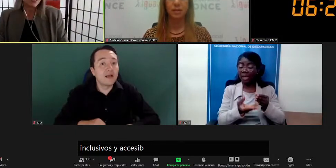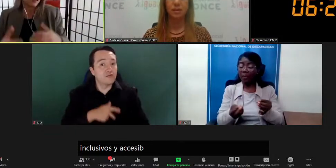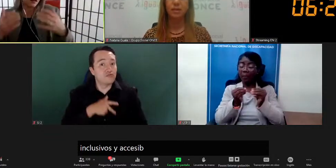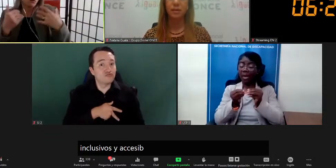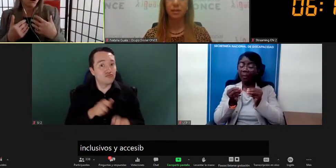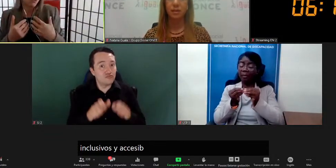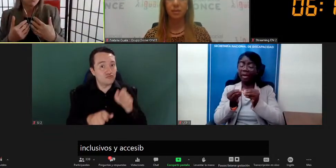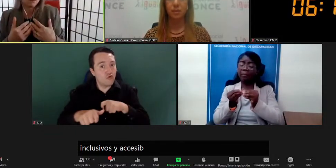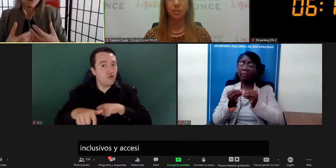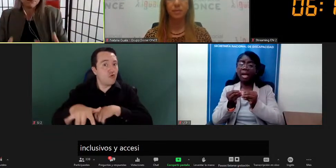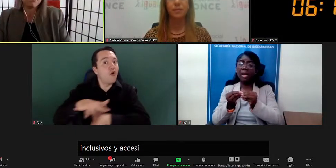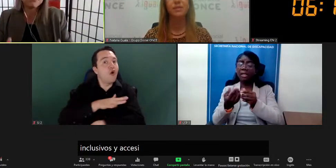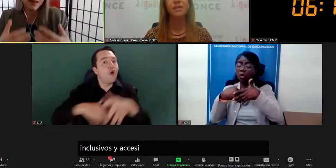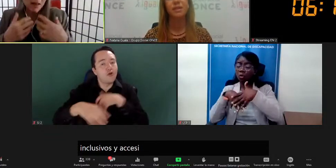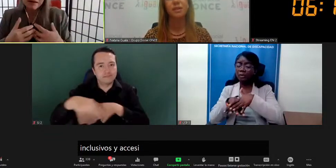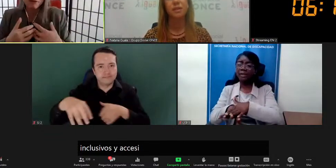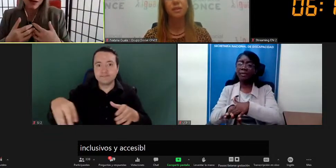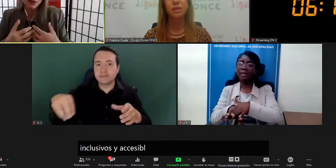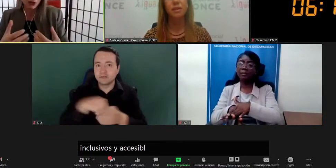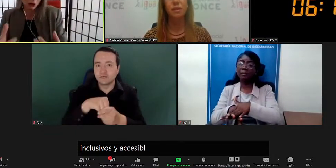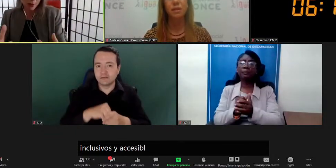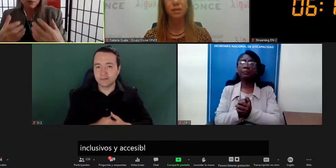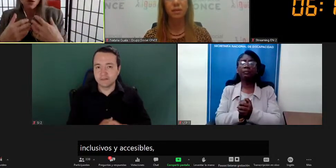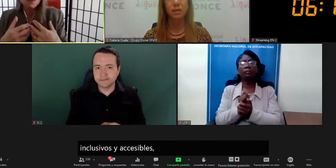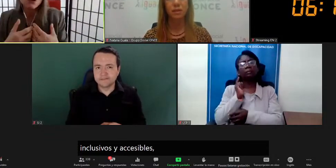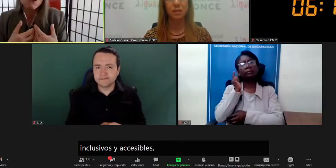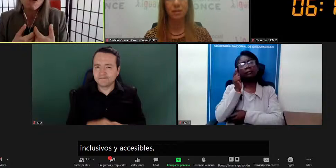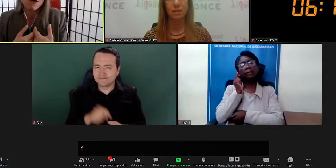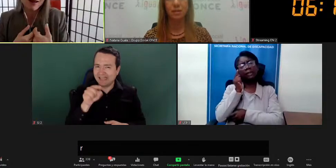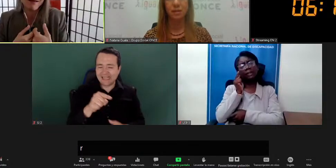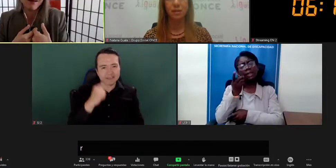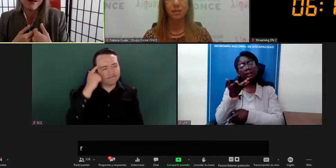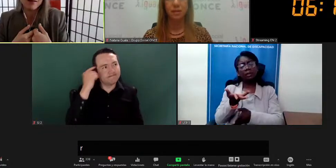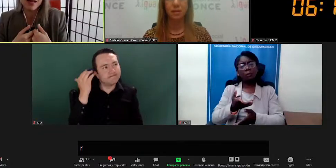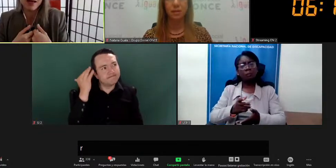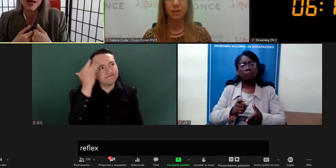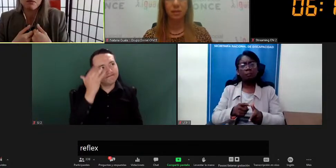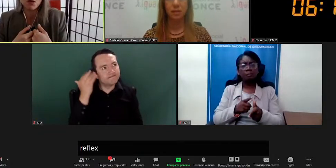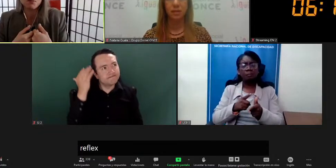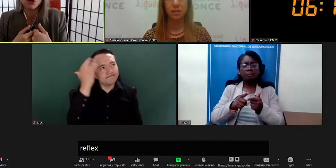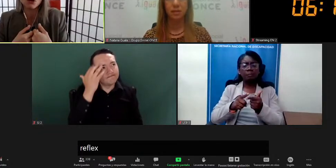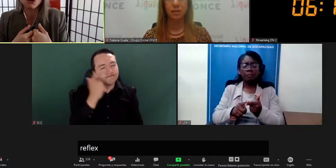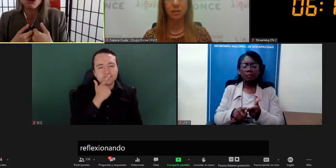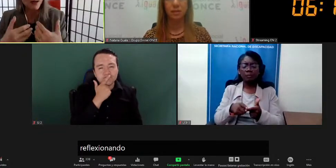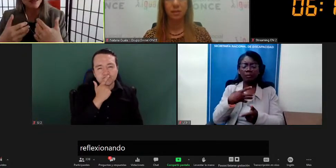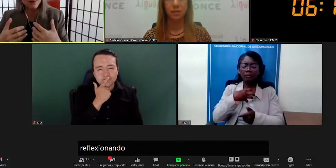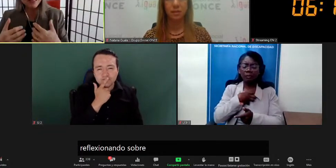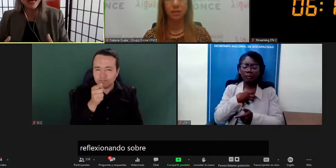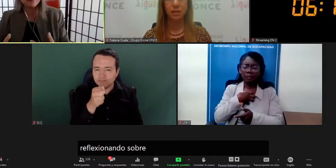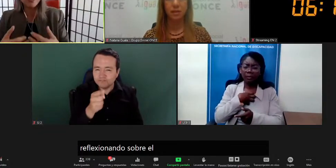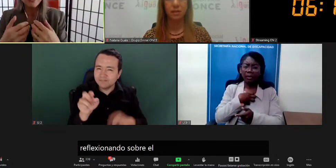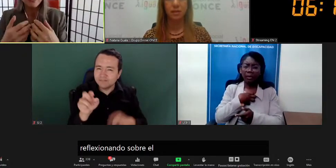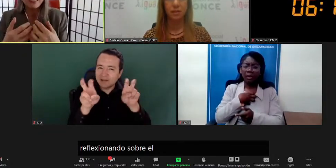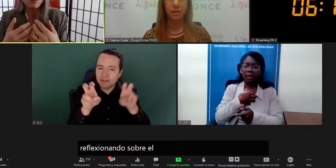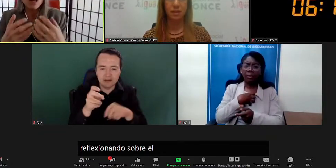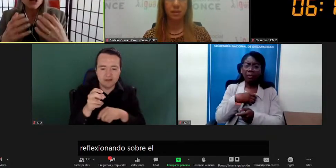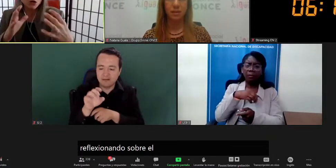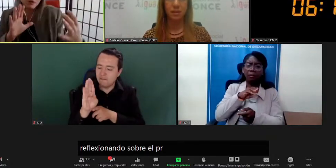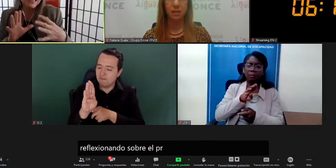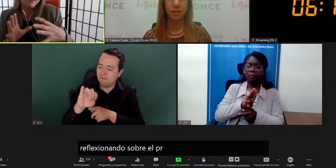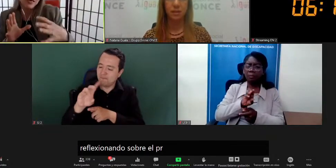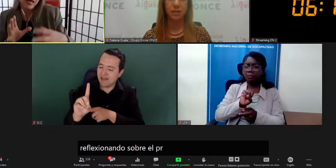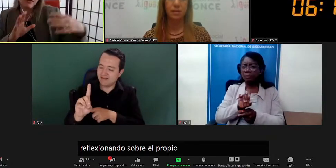a more inclusive society just reflecting a little bit about the